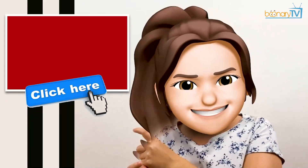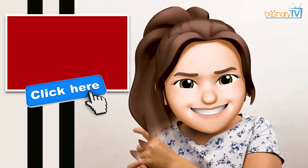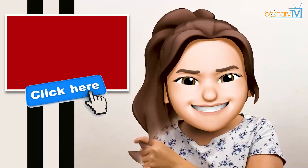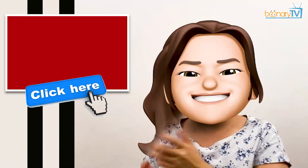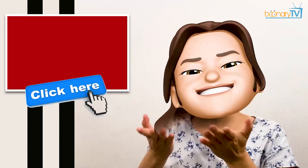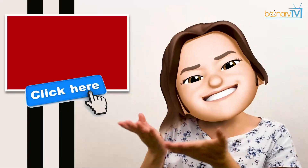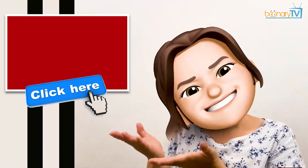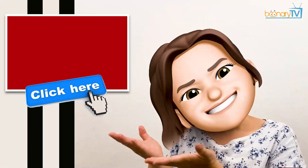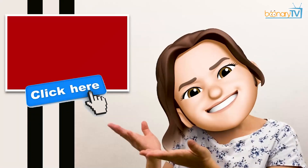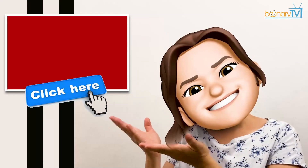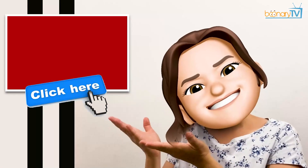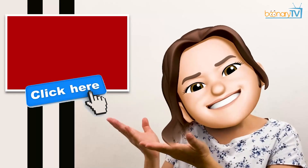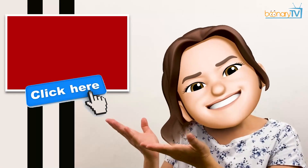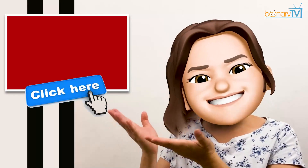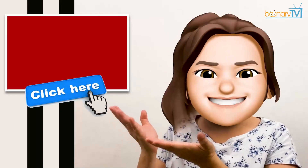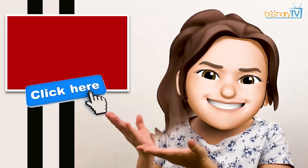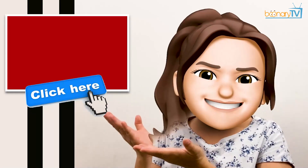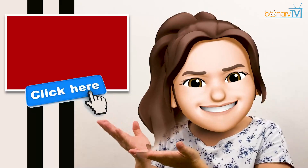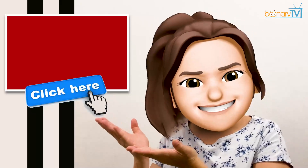hien expanded are self Mystic cable. close to see those two You